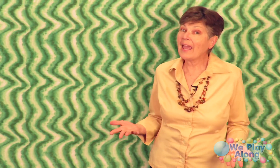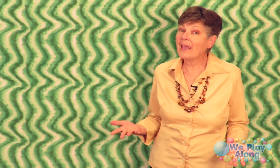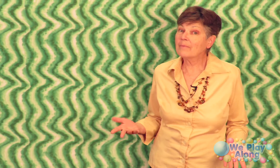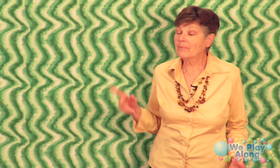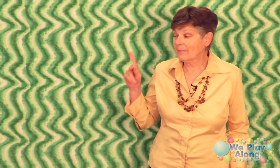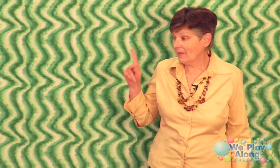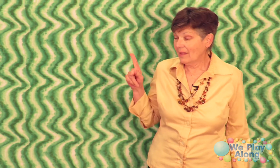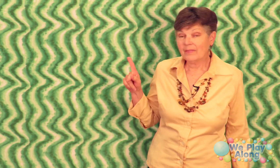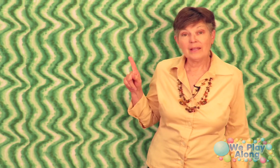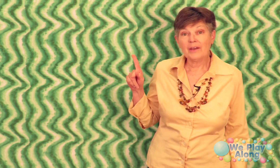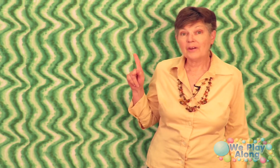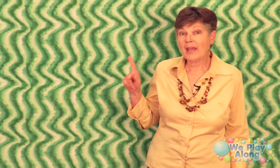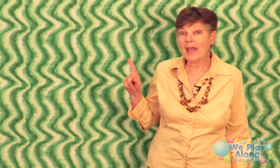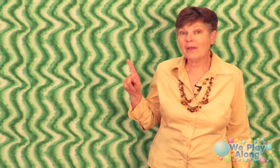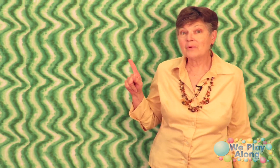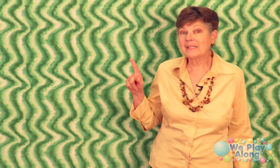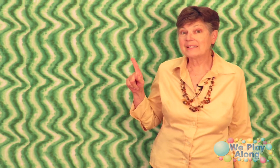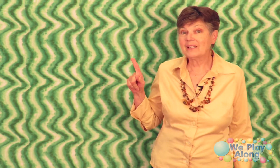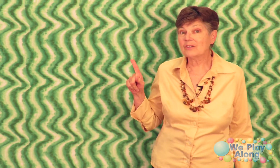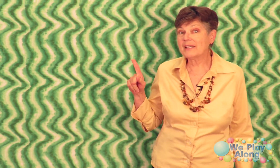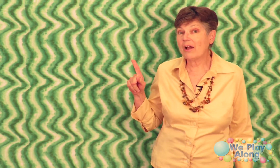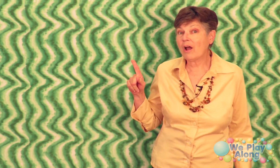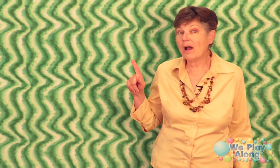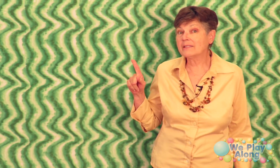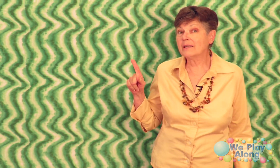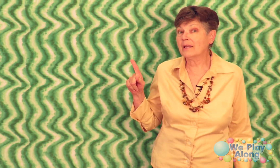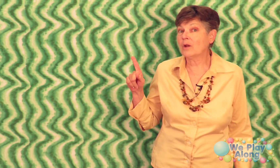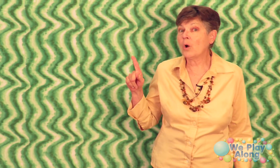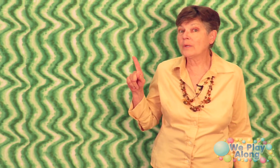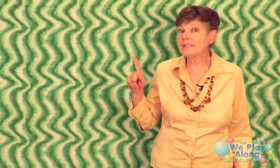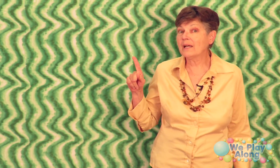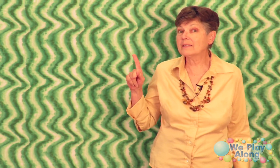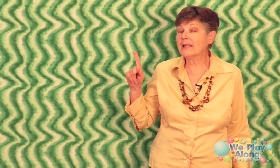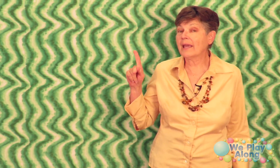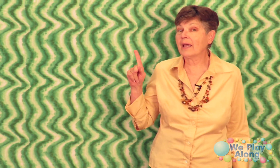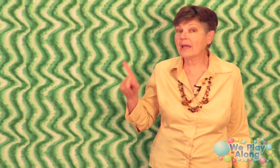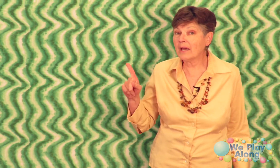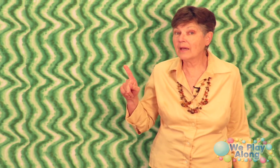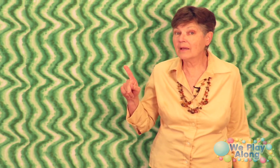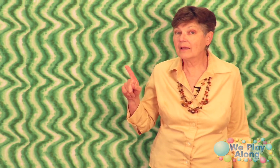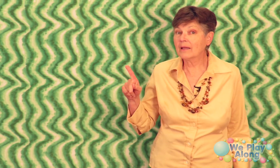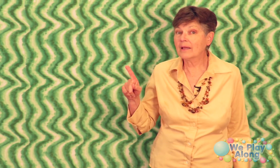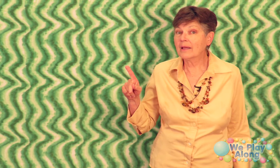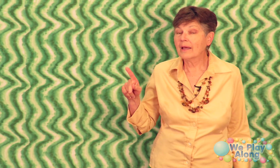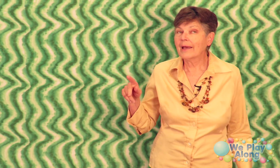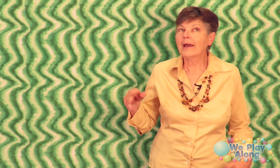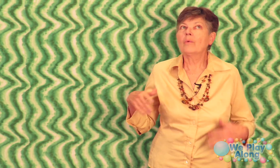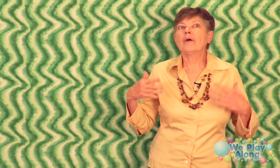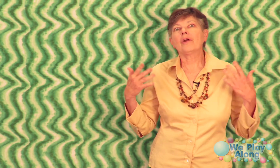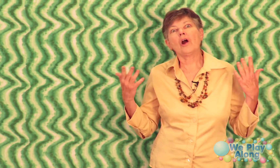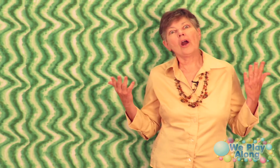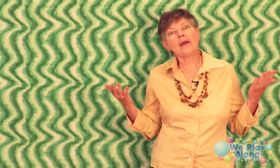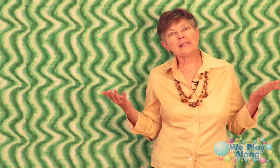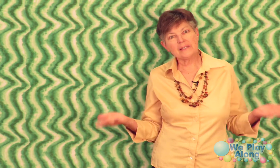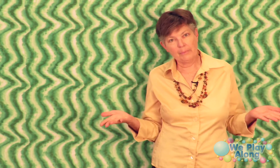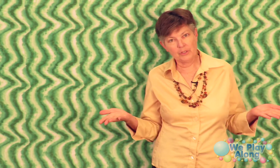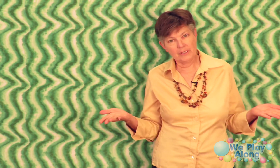K, the letter K was a single sound consonant and always sounds like K. Well, there are